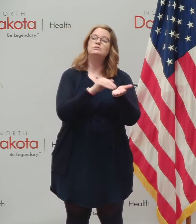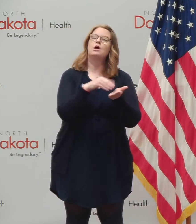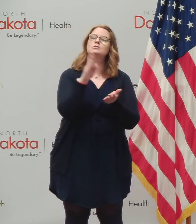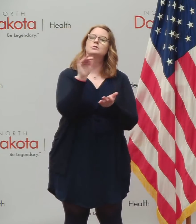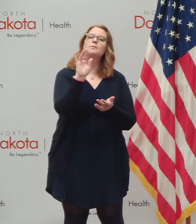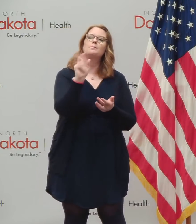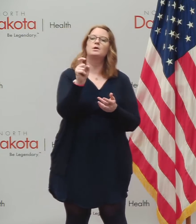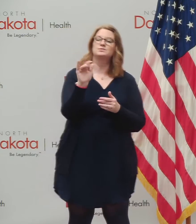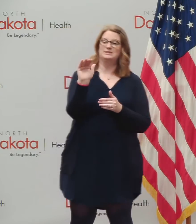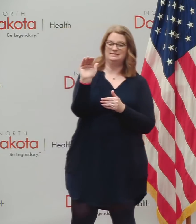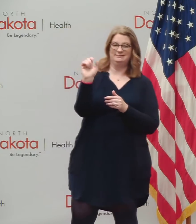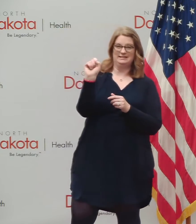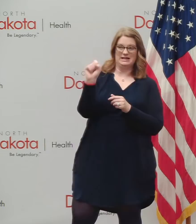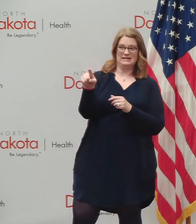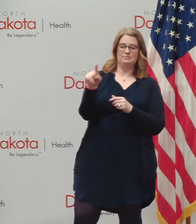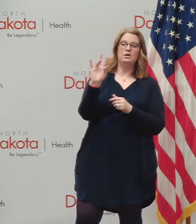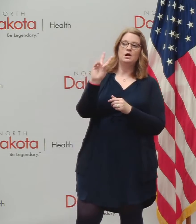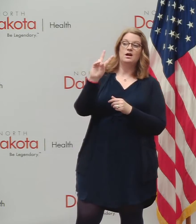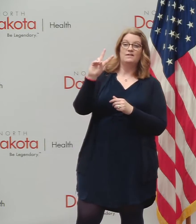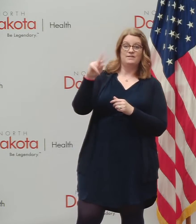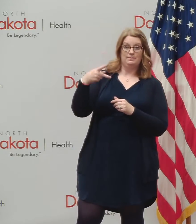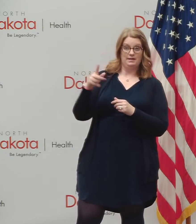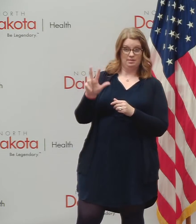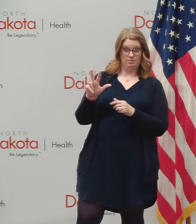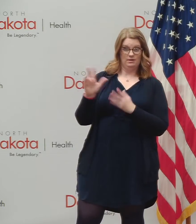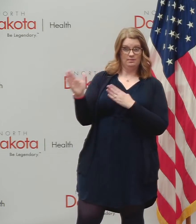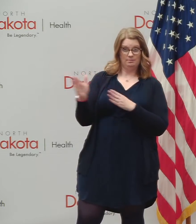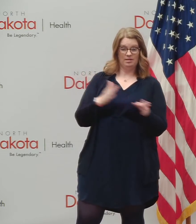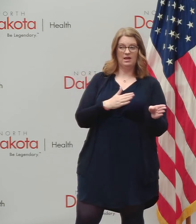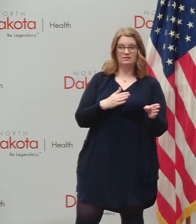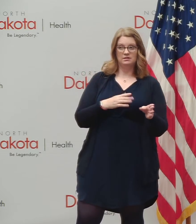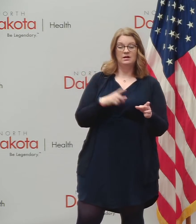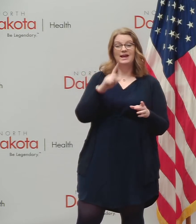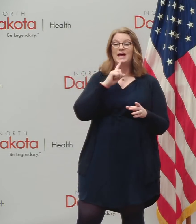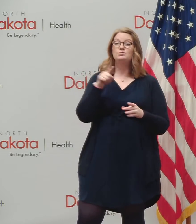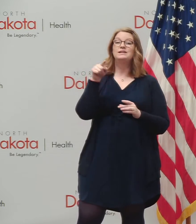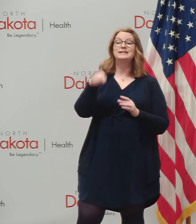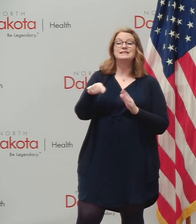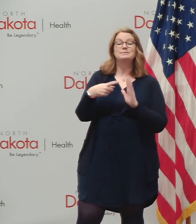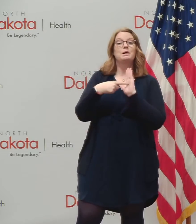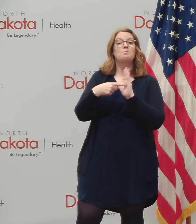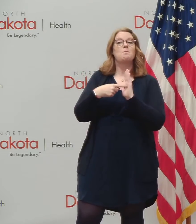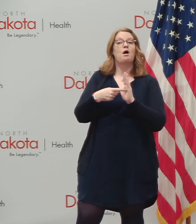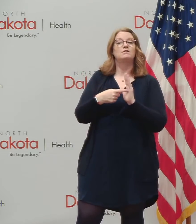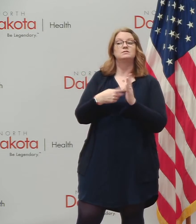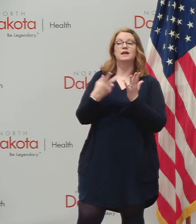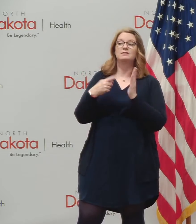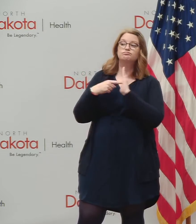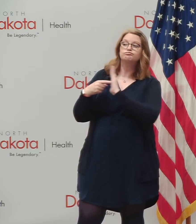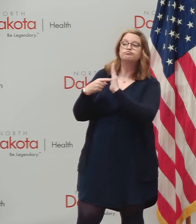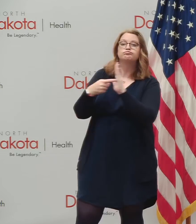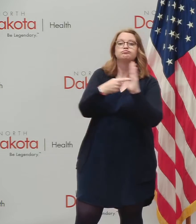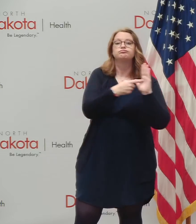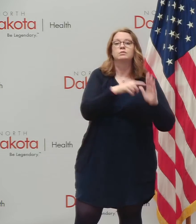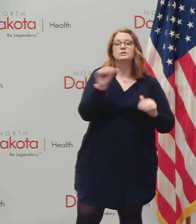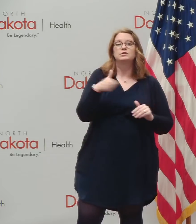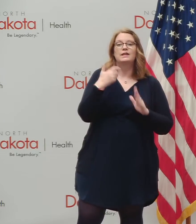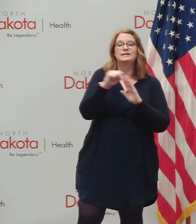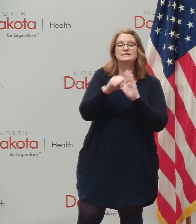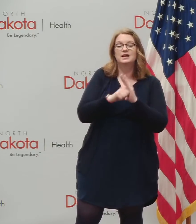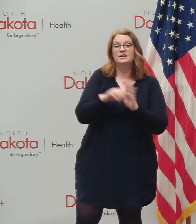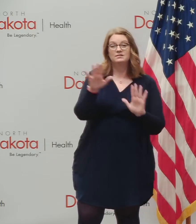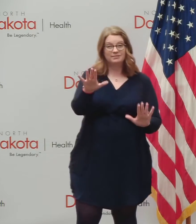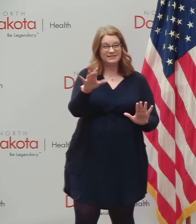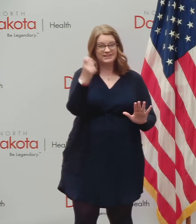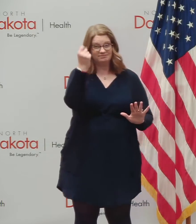our vulnerable population plan, which has been shared as a model with other states, she said, well, because of the widespread